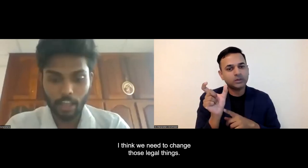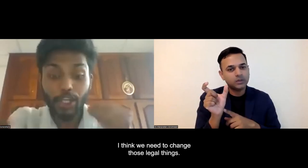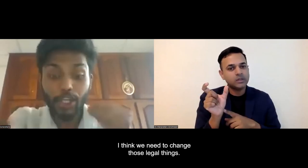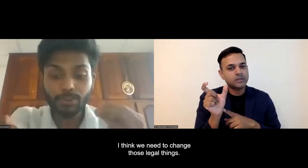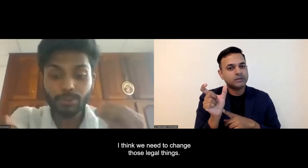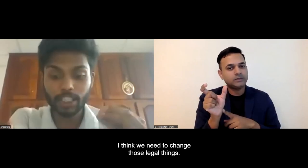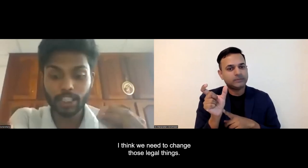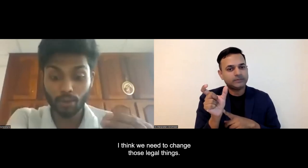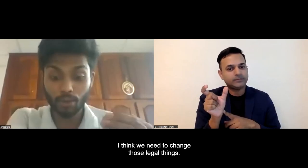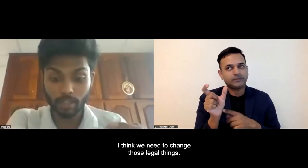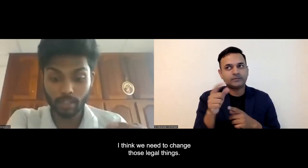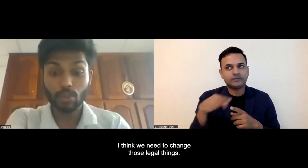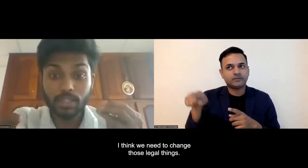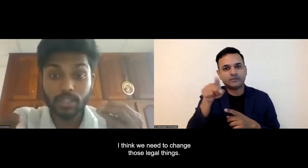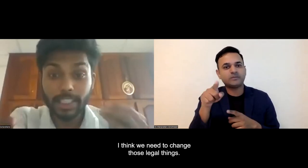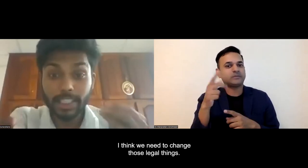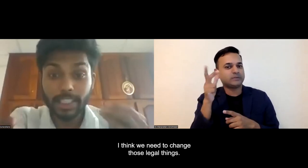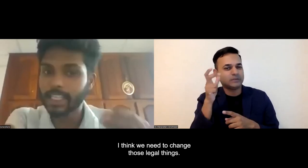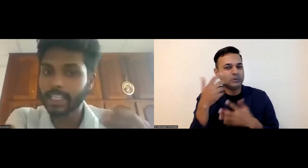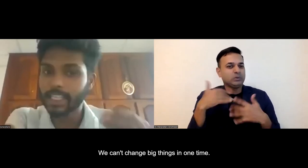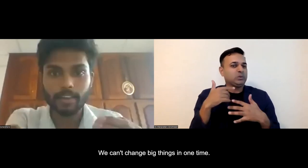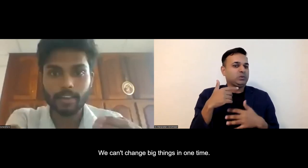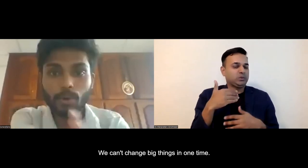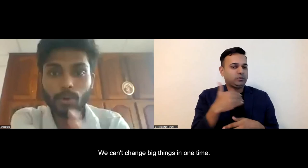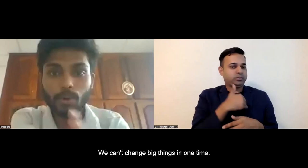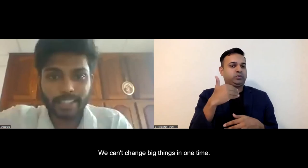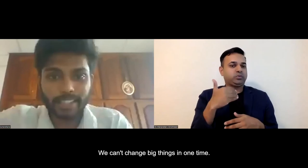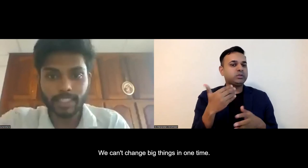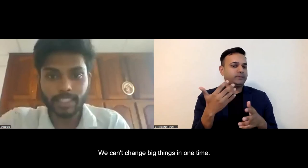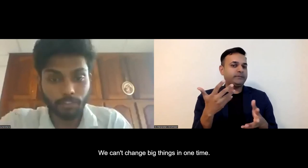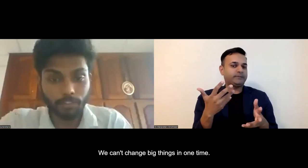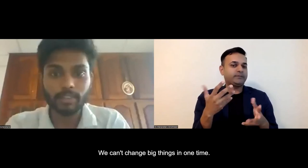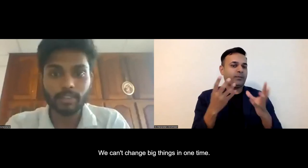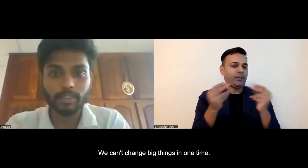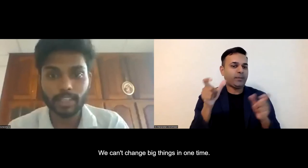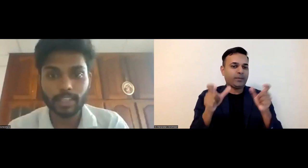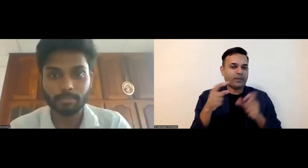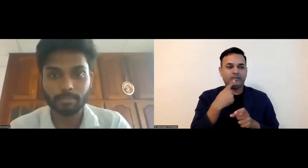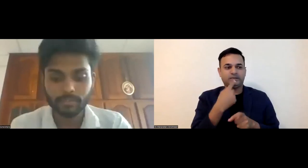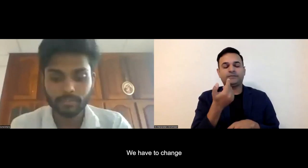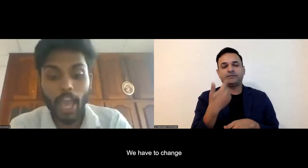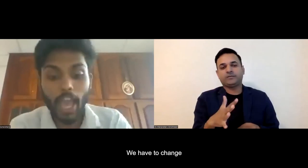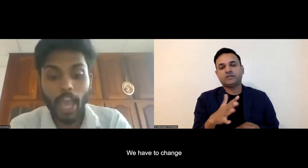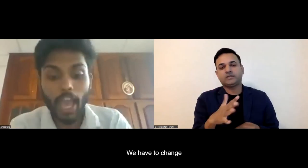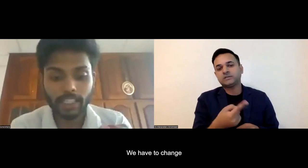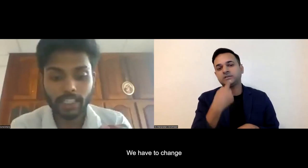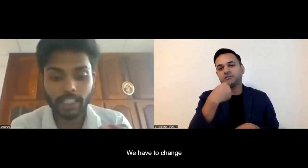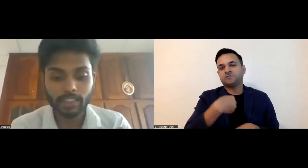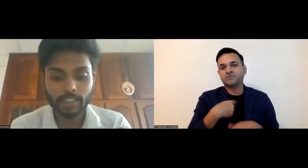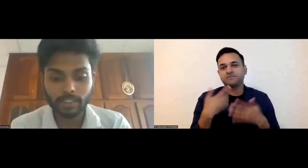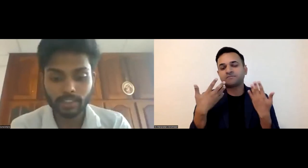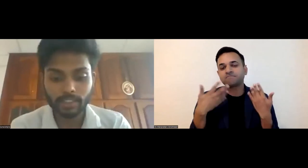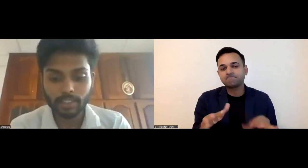we need to change those little things. We can't do big things in one time. We have to